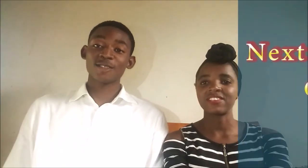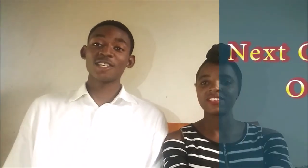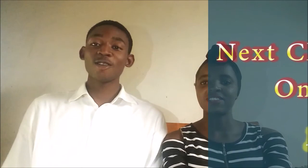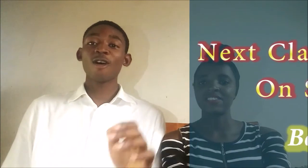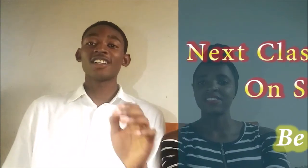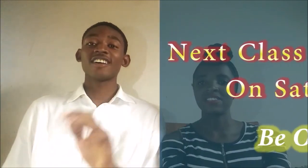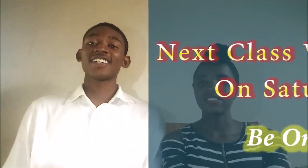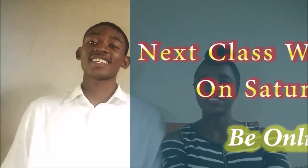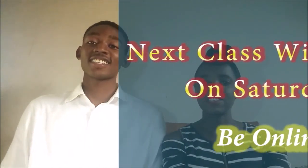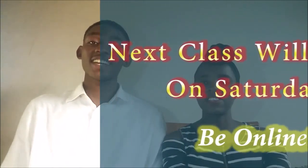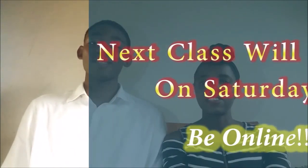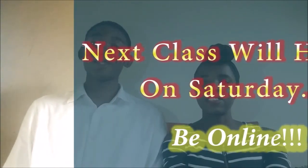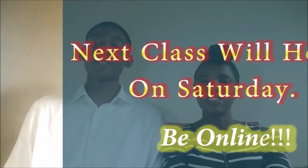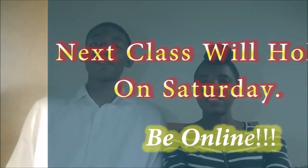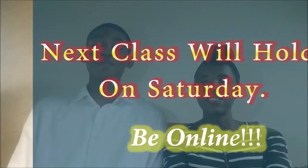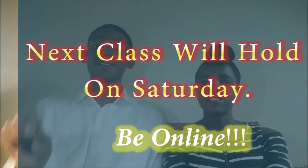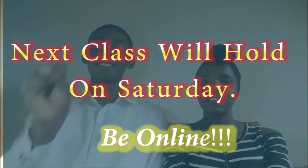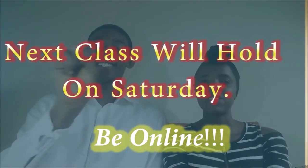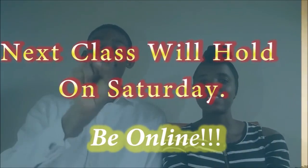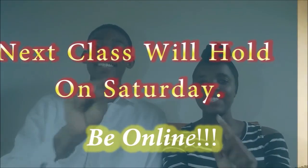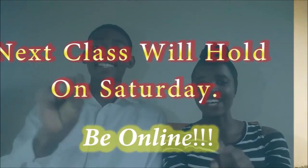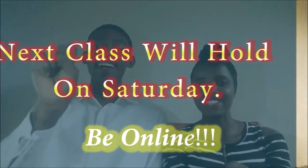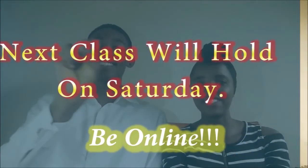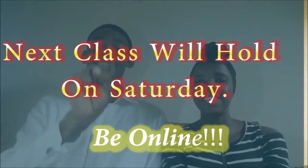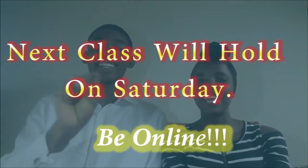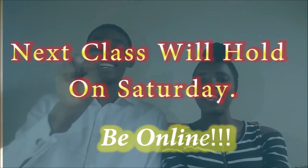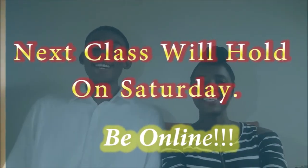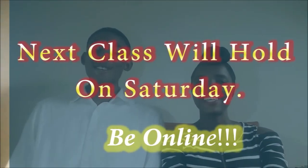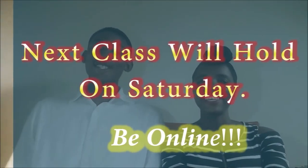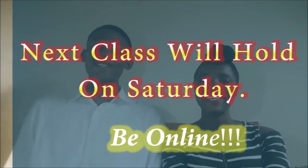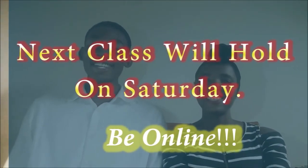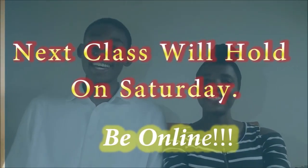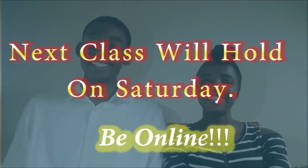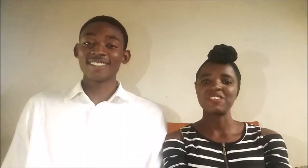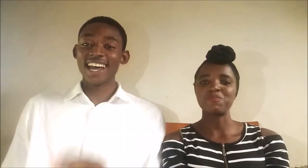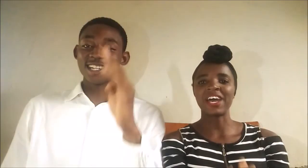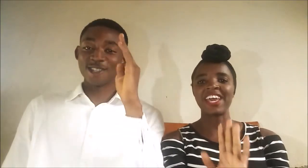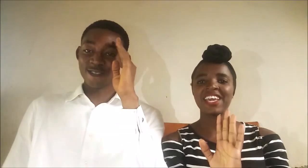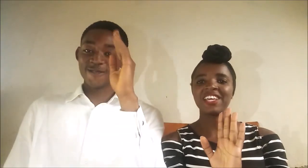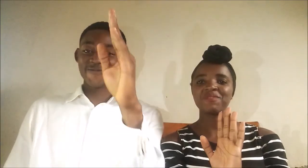see you all in our next class, which is going to be on Saturday. So till then, adieu. Bye.